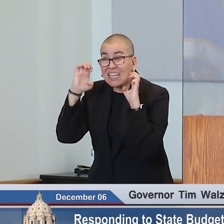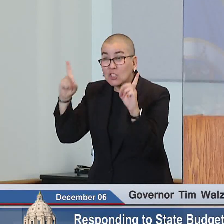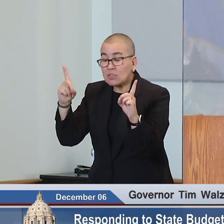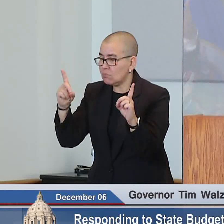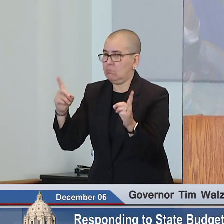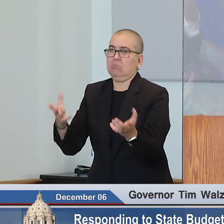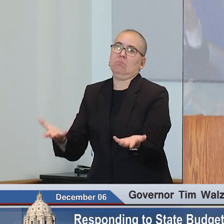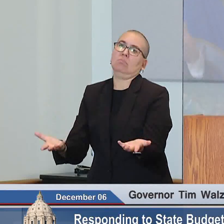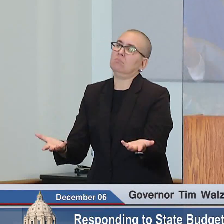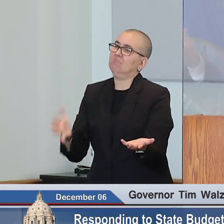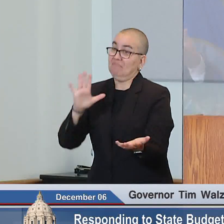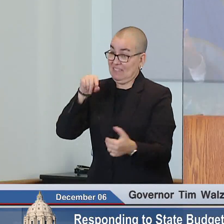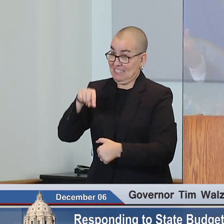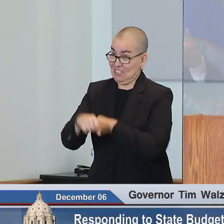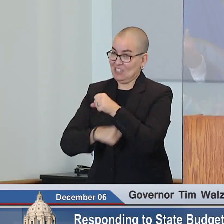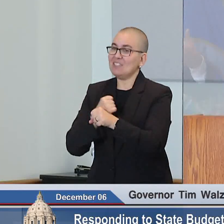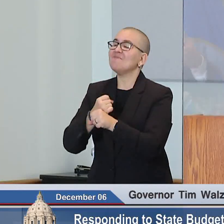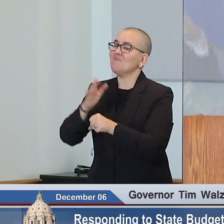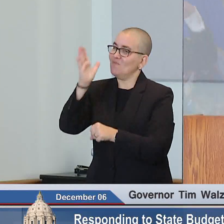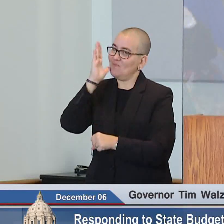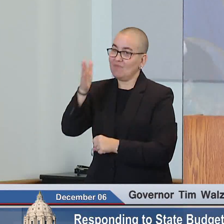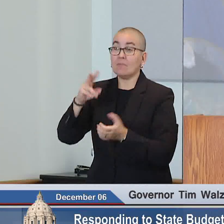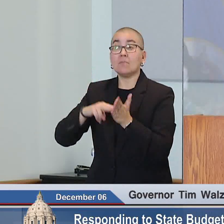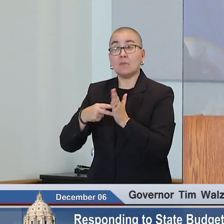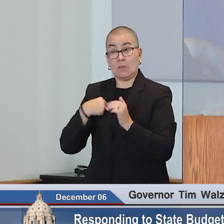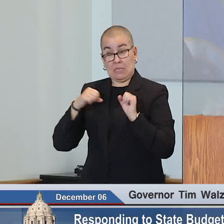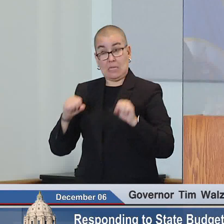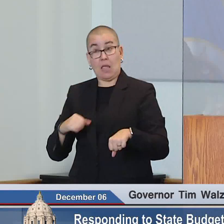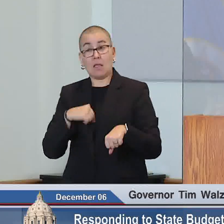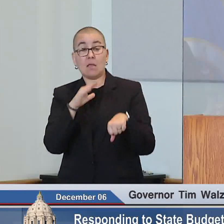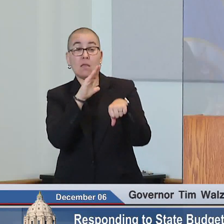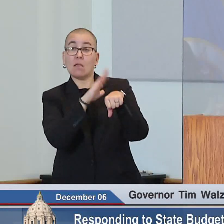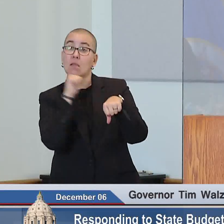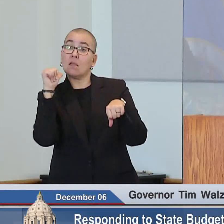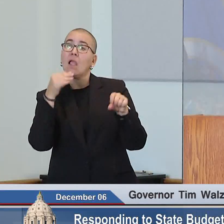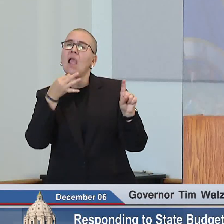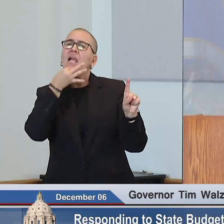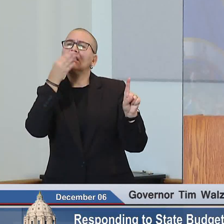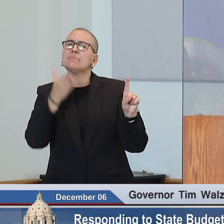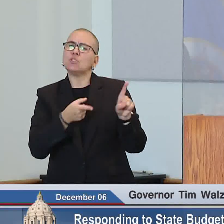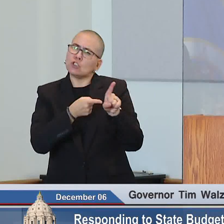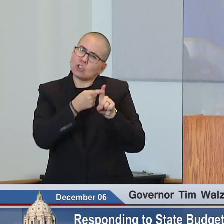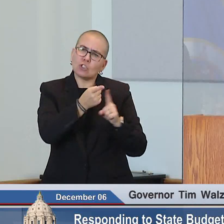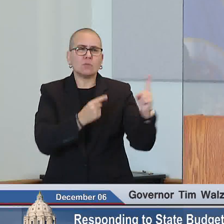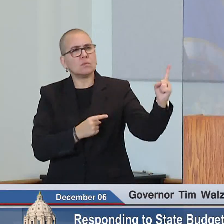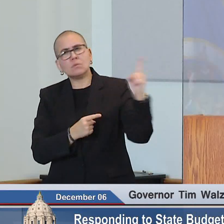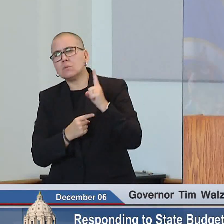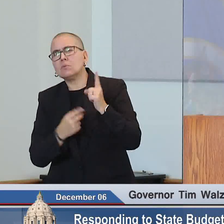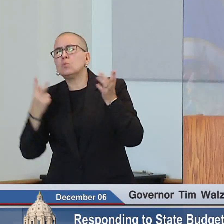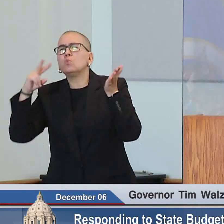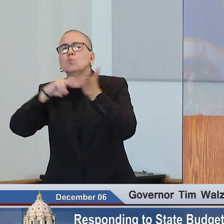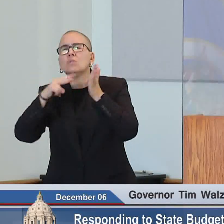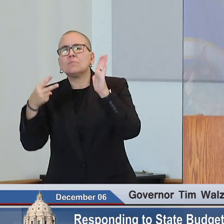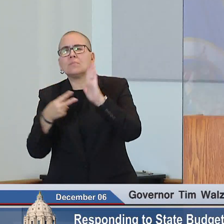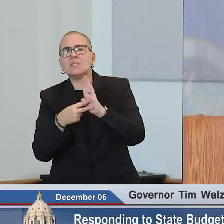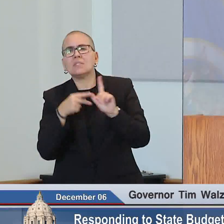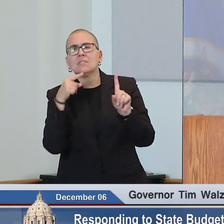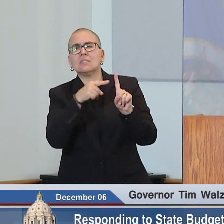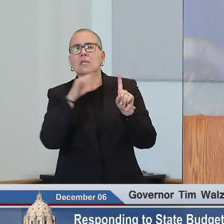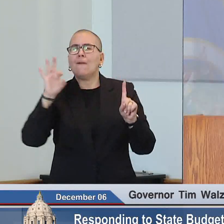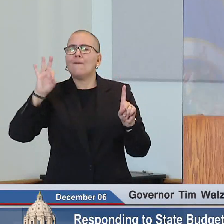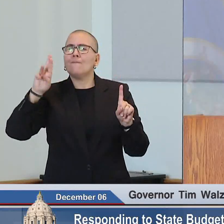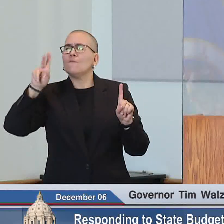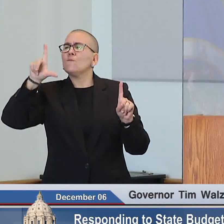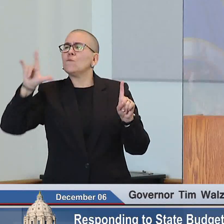story where we can have experts that come in there, inform us on what that looks like, talk about what's effective, put in things that we can